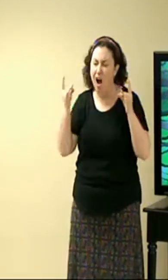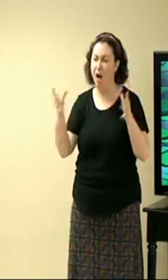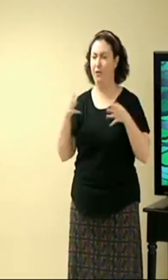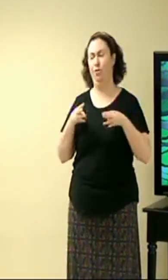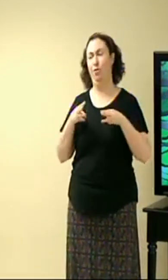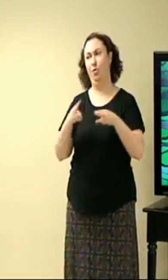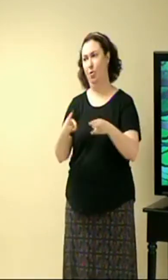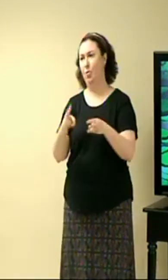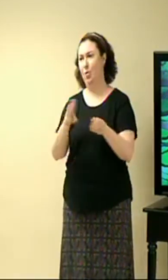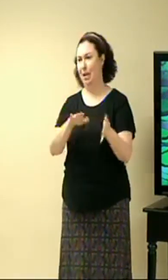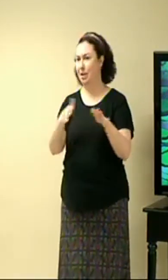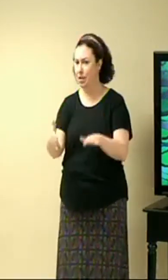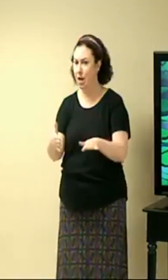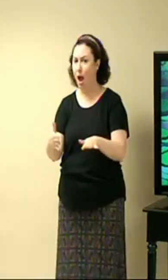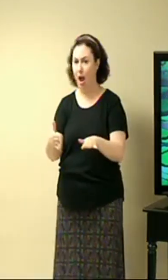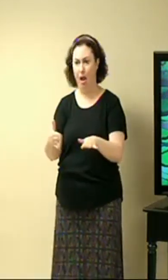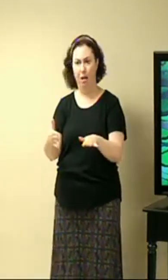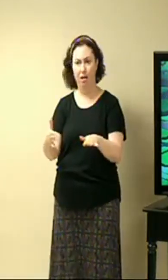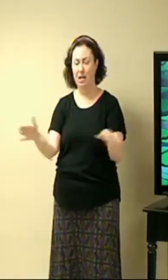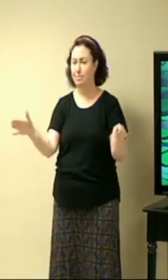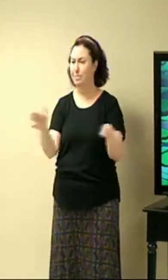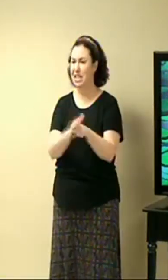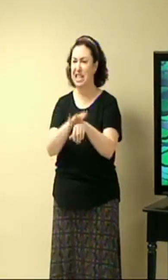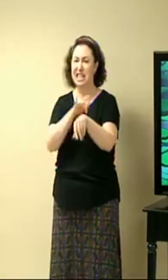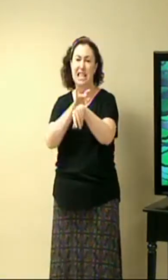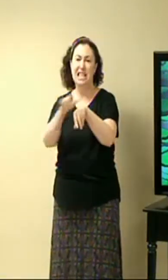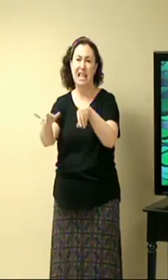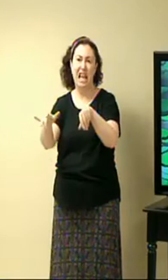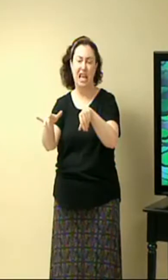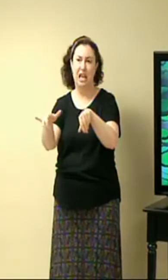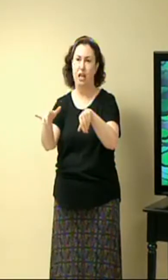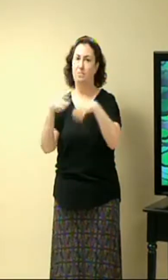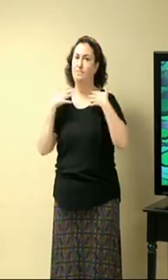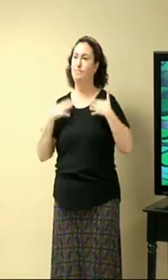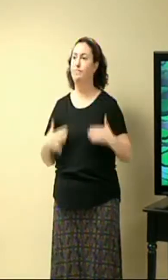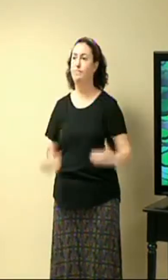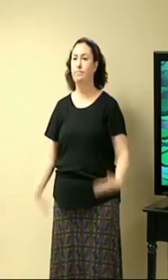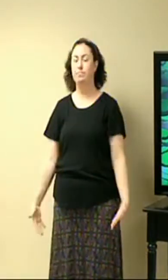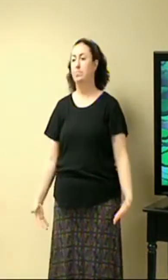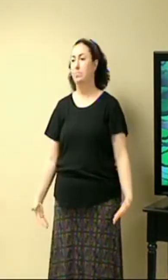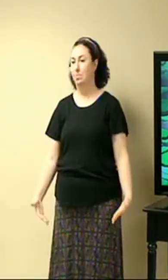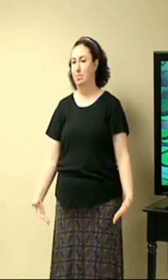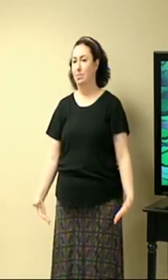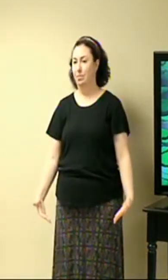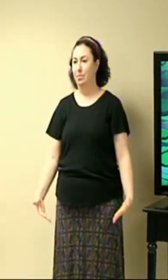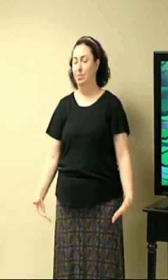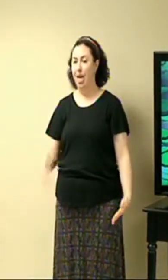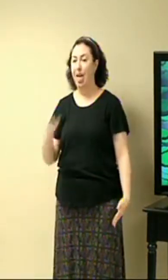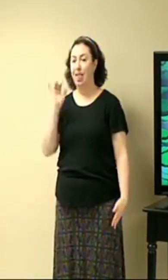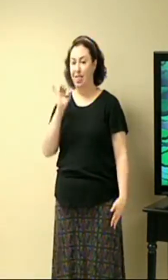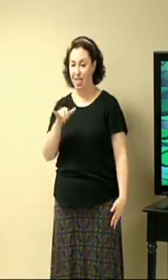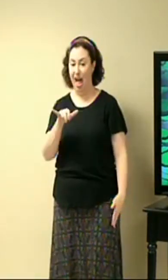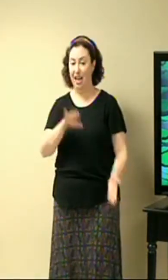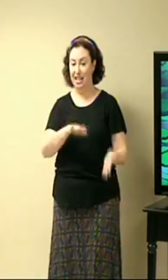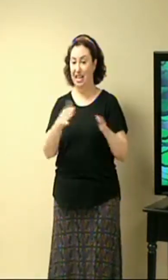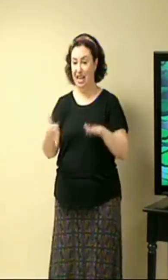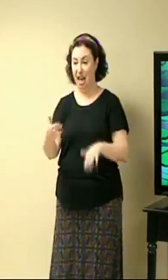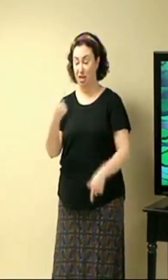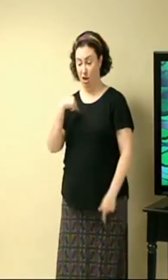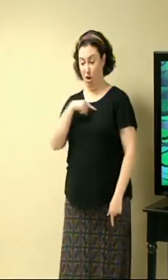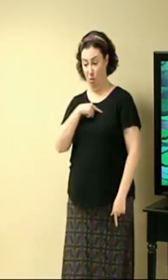world, crucified completely naked, exposed to the world to see. That's the death I deserve to